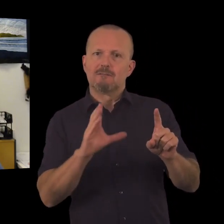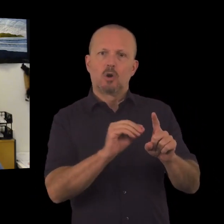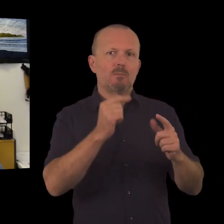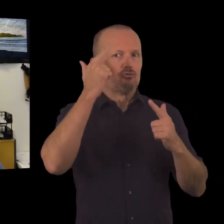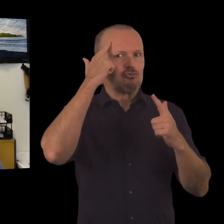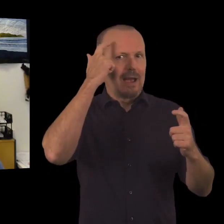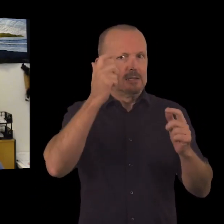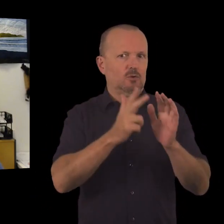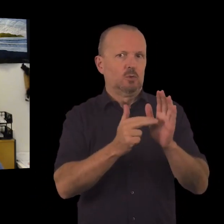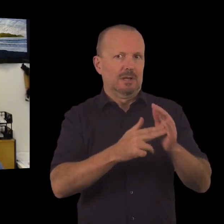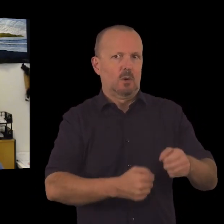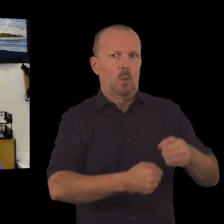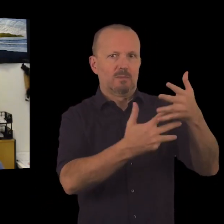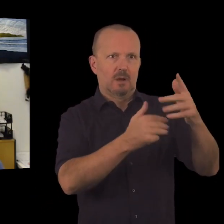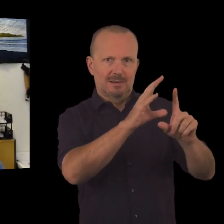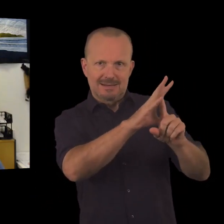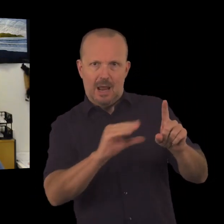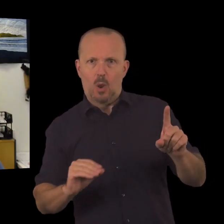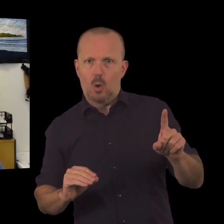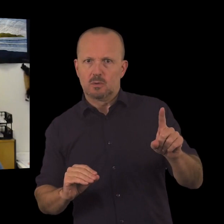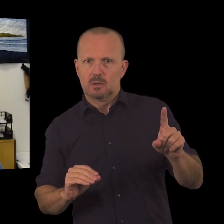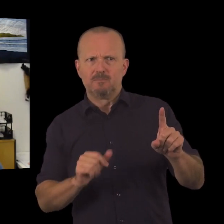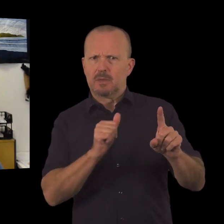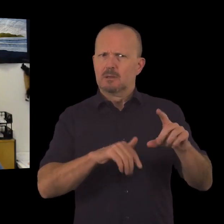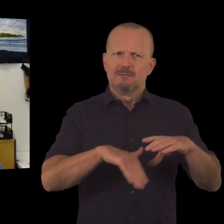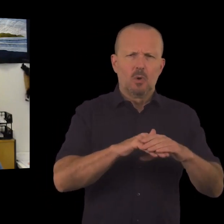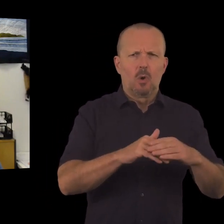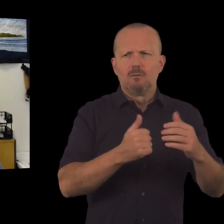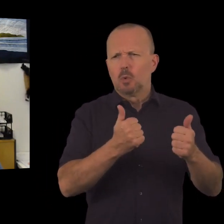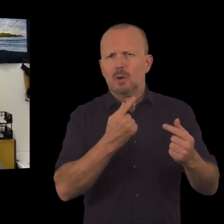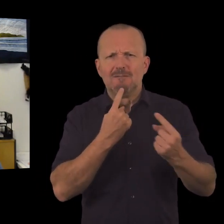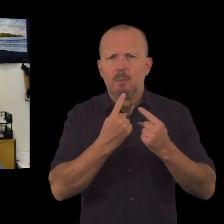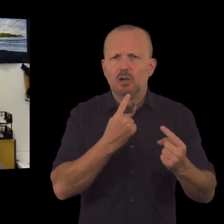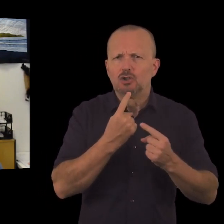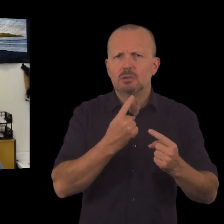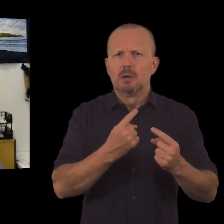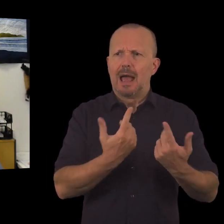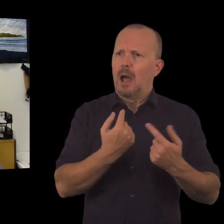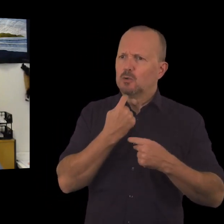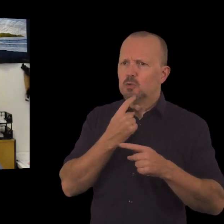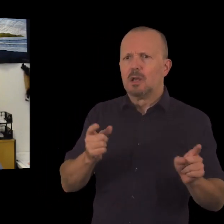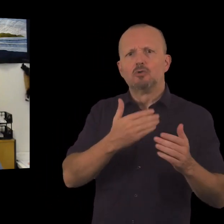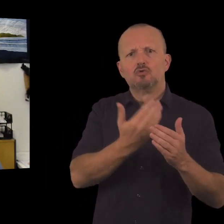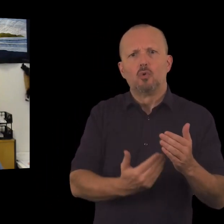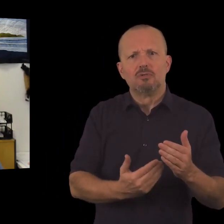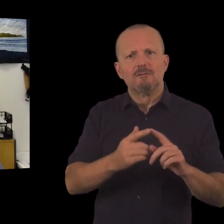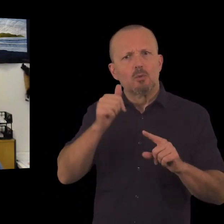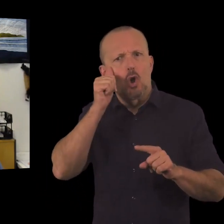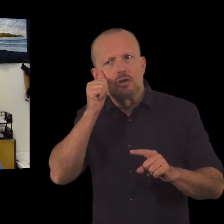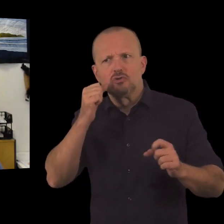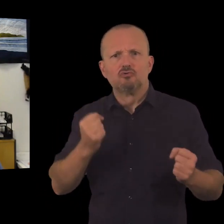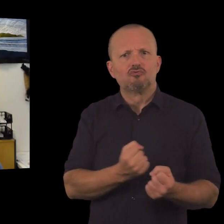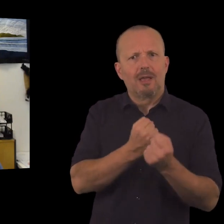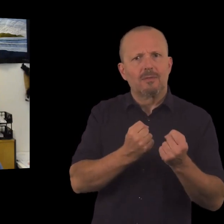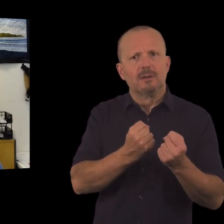New Zealand website. It's full of good ideas for telling your story from a position of knowledge and strength that points to the value